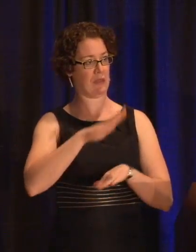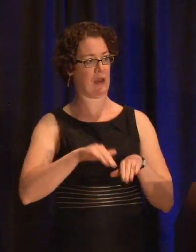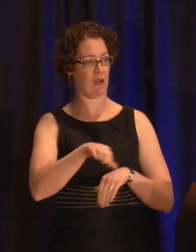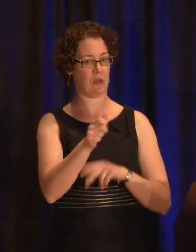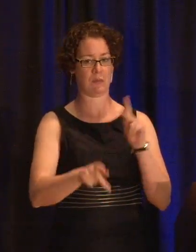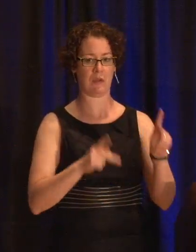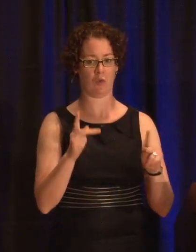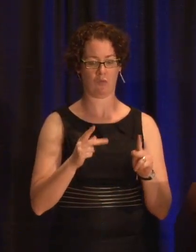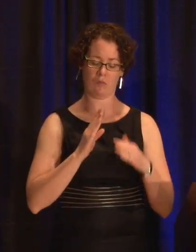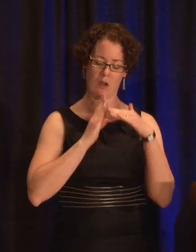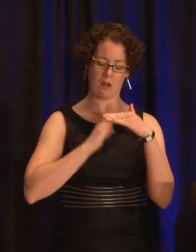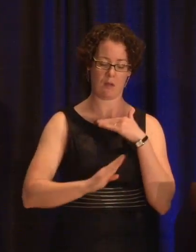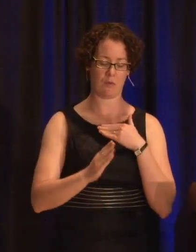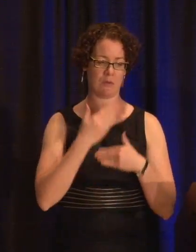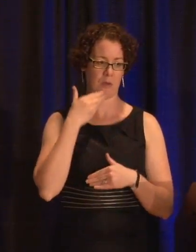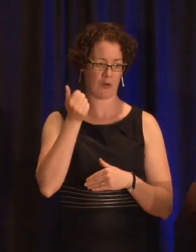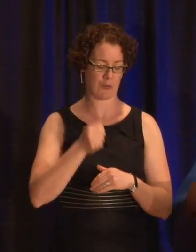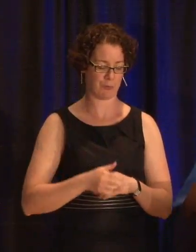others.